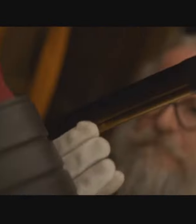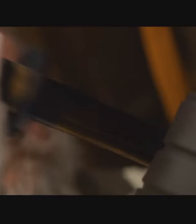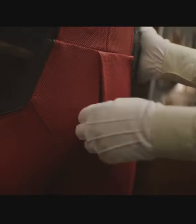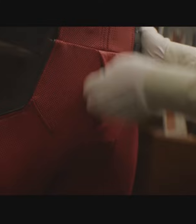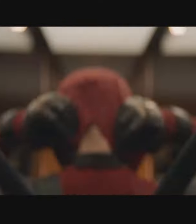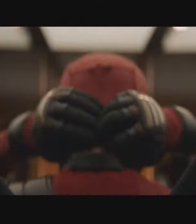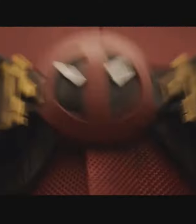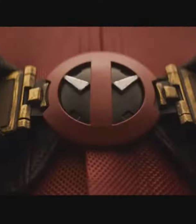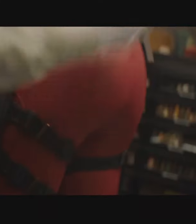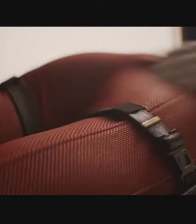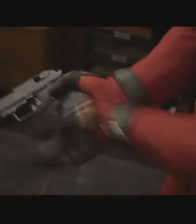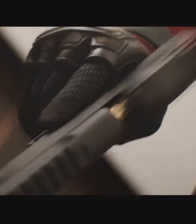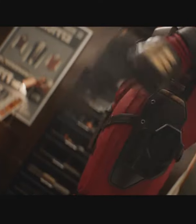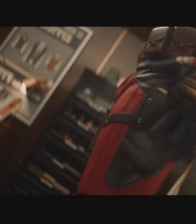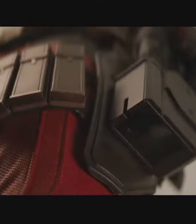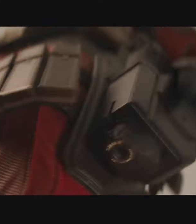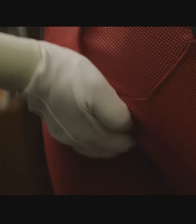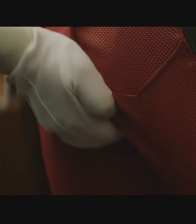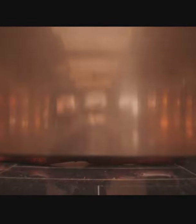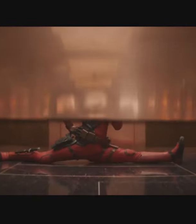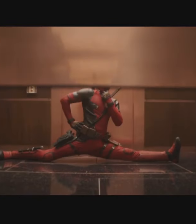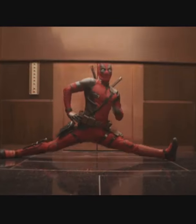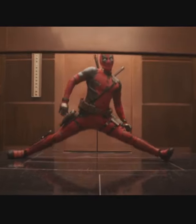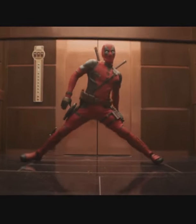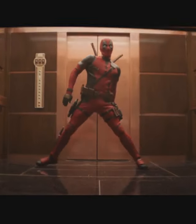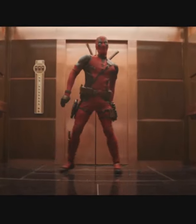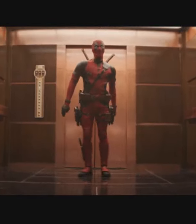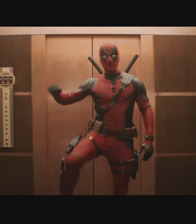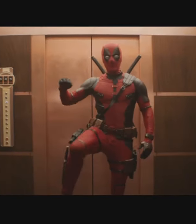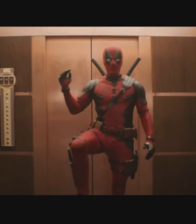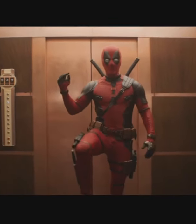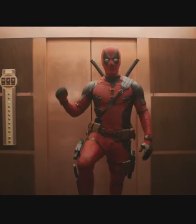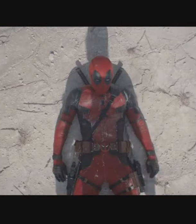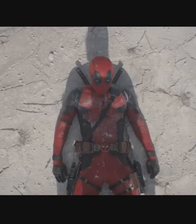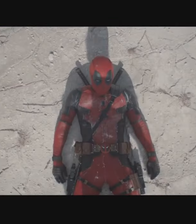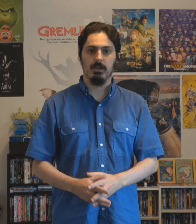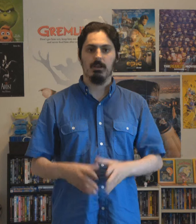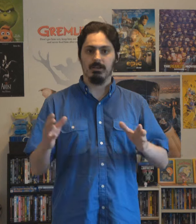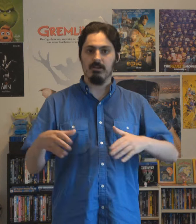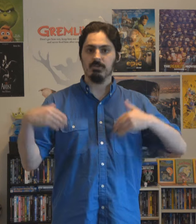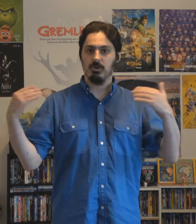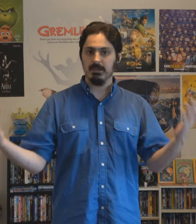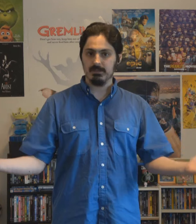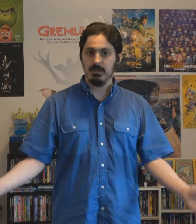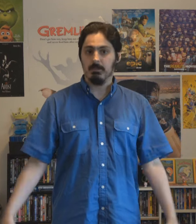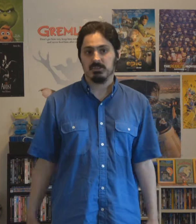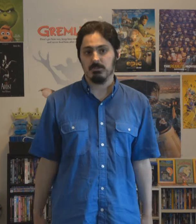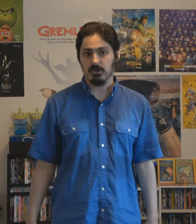At this point, Ryan Reynolds is already comfortable in Deadpool's red suit and continues to provide the quips the character has become known for. Not every joke hits, but some chuckles